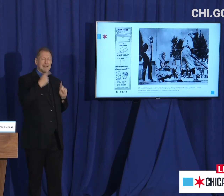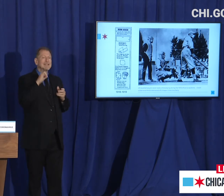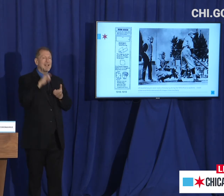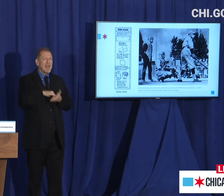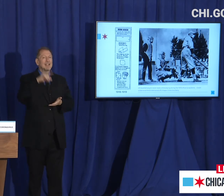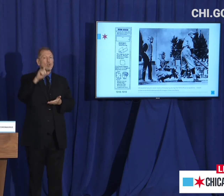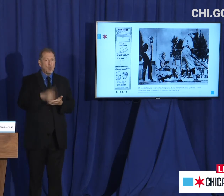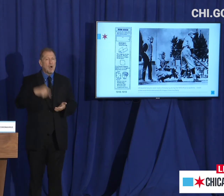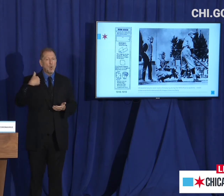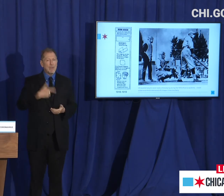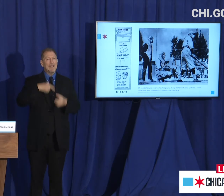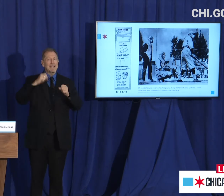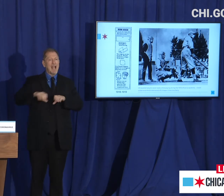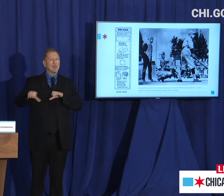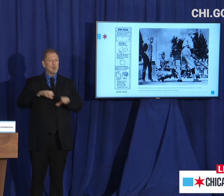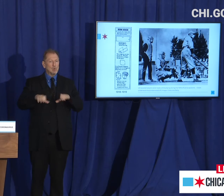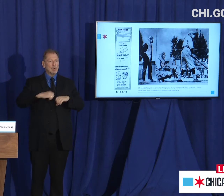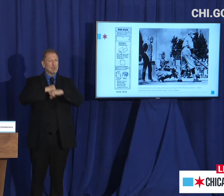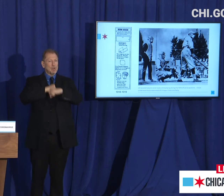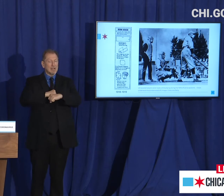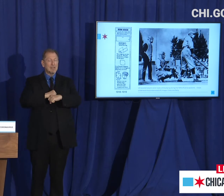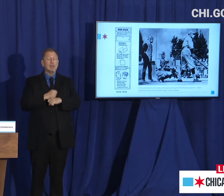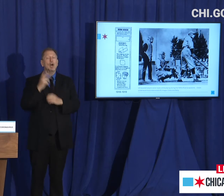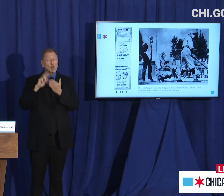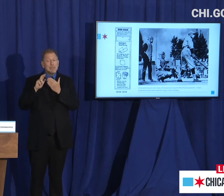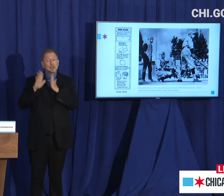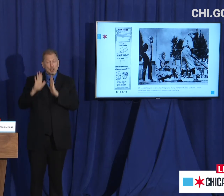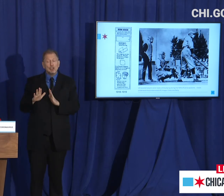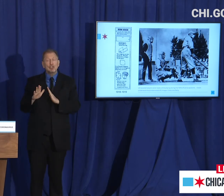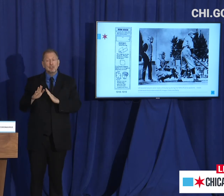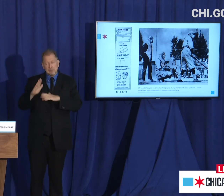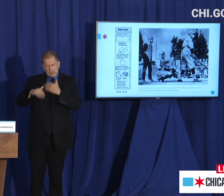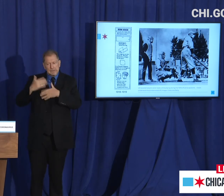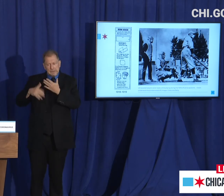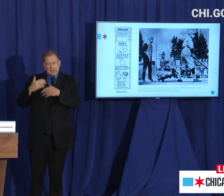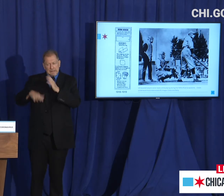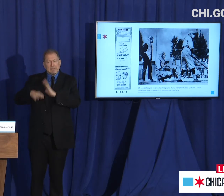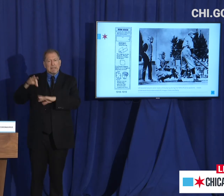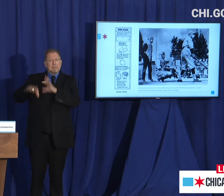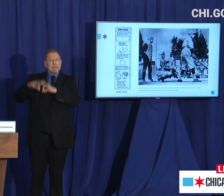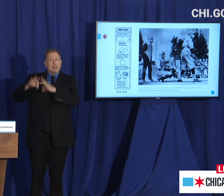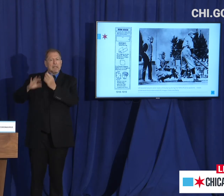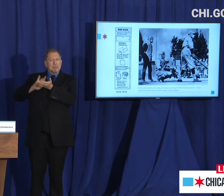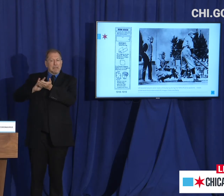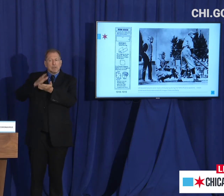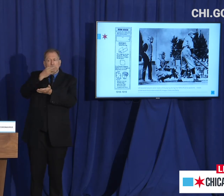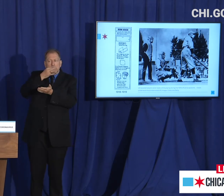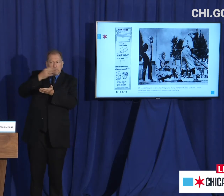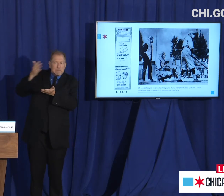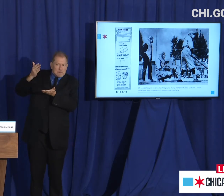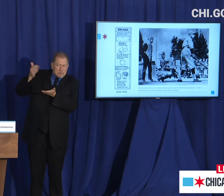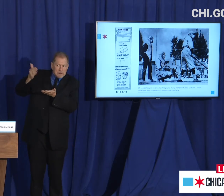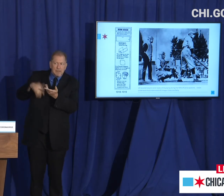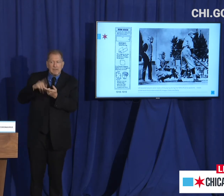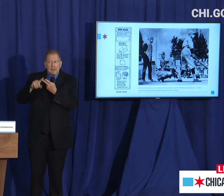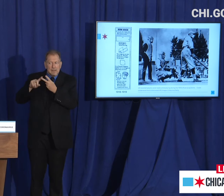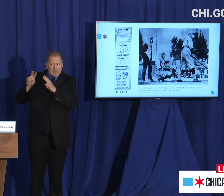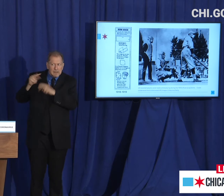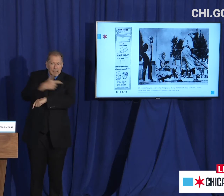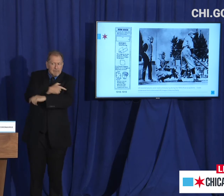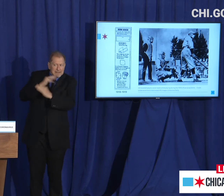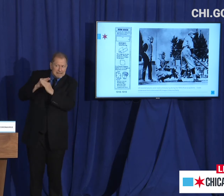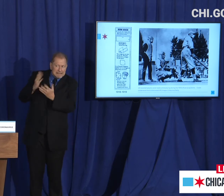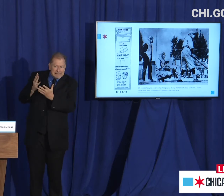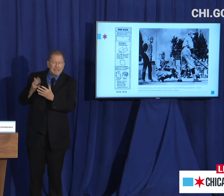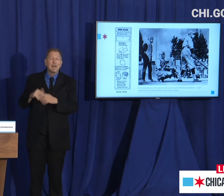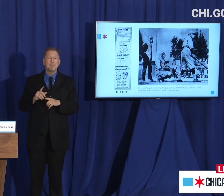our arsenal while our scientists continue to work on medicines and on vaccines. So please do your